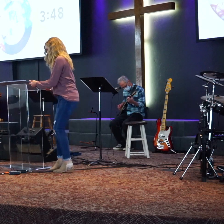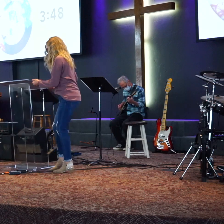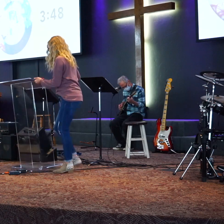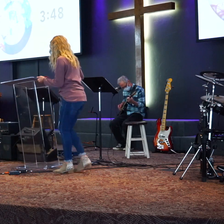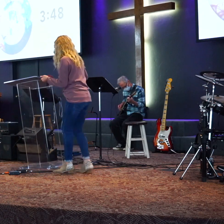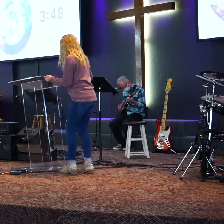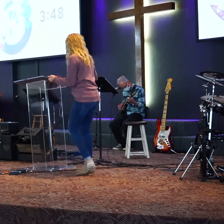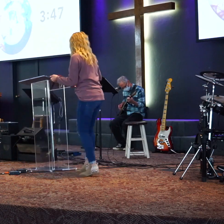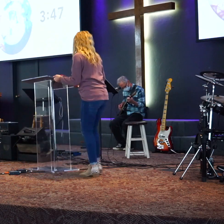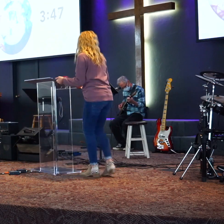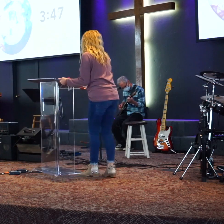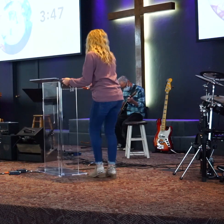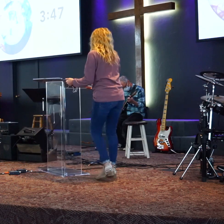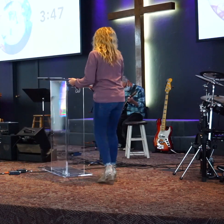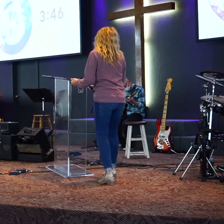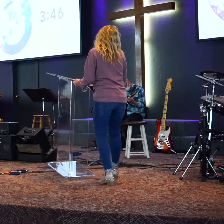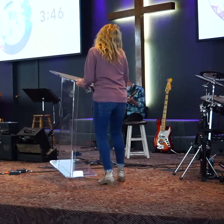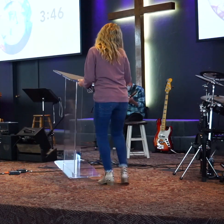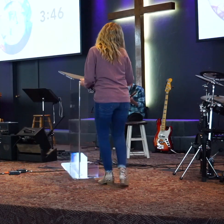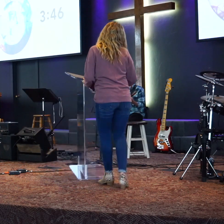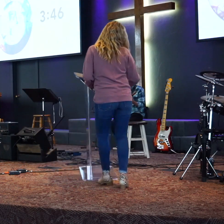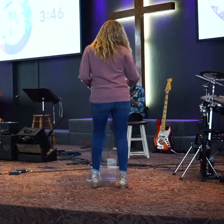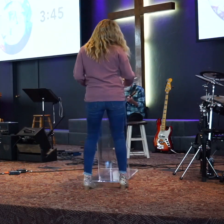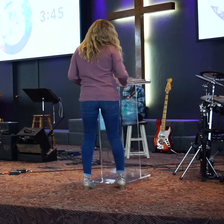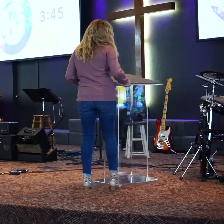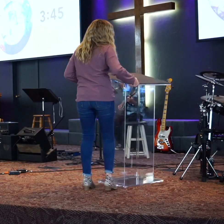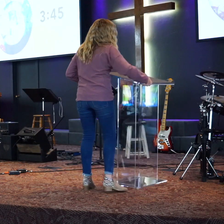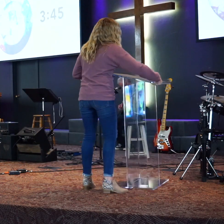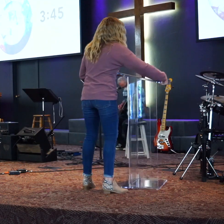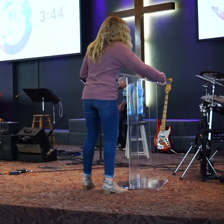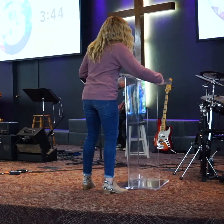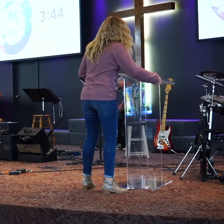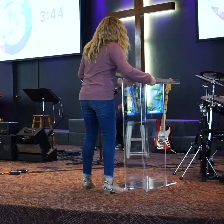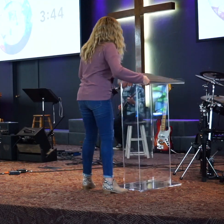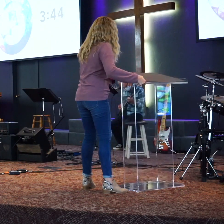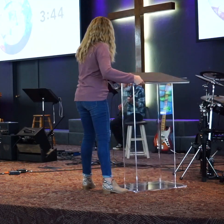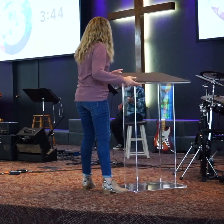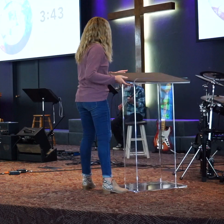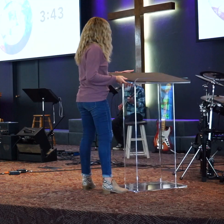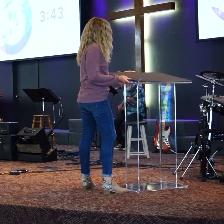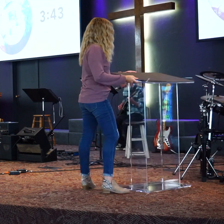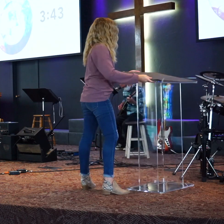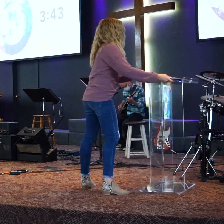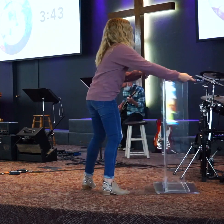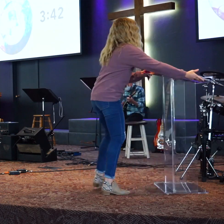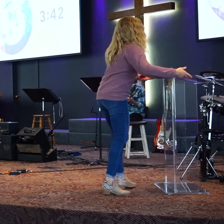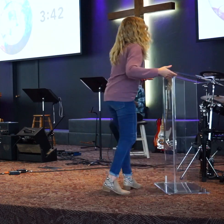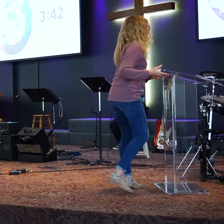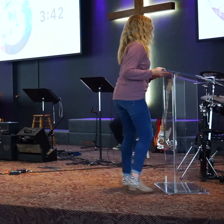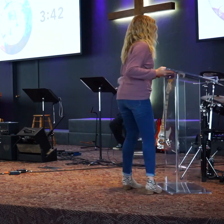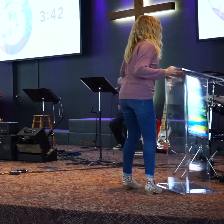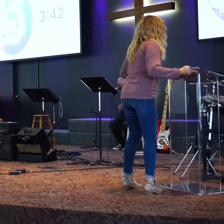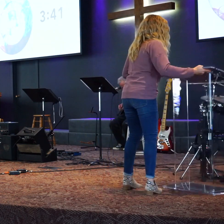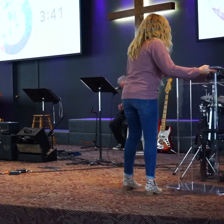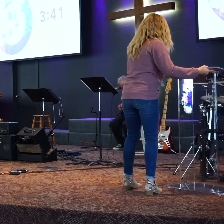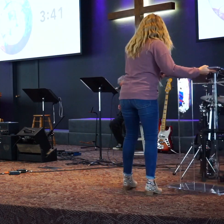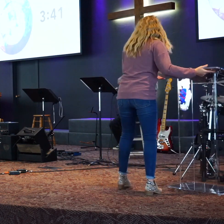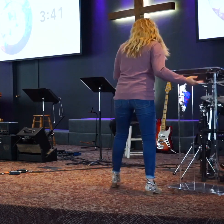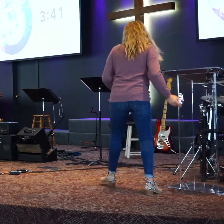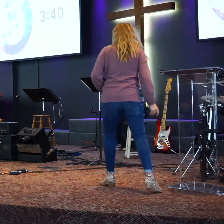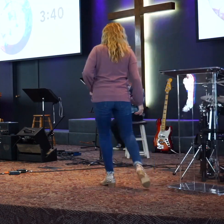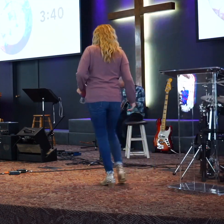I see the world in light. Bursting in living color. I see the world your